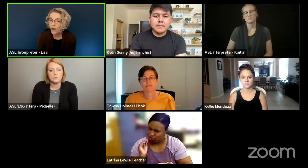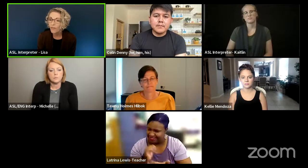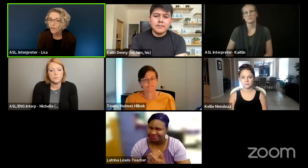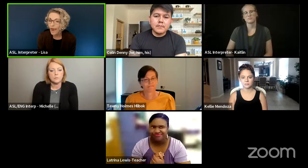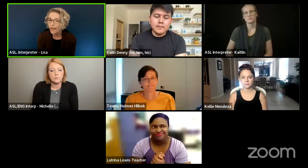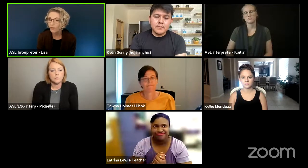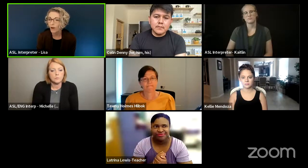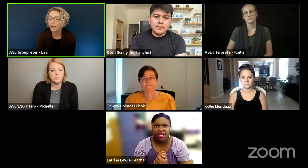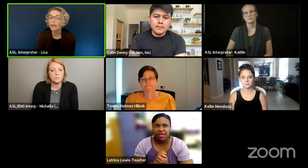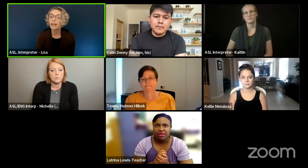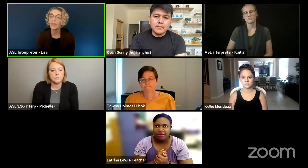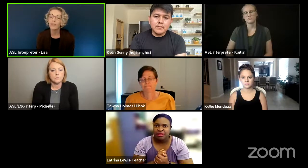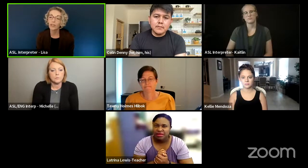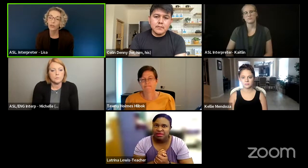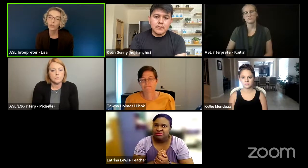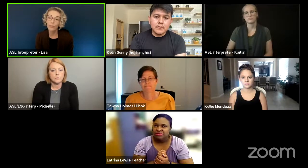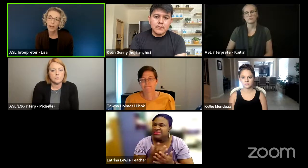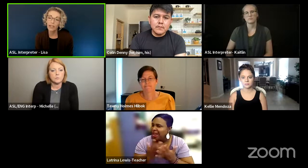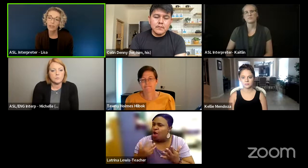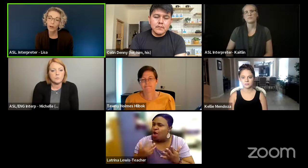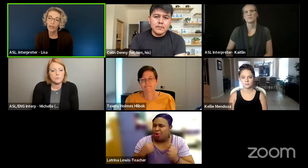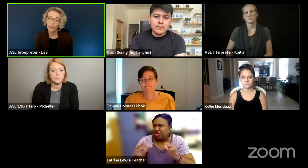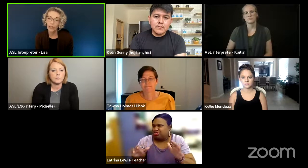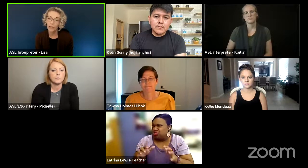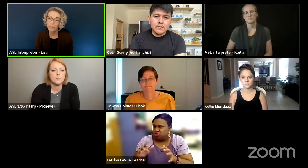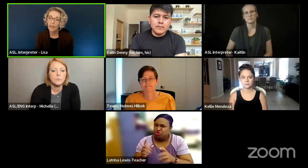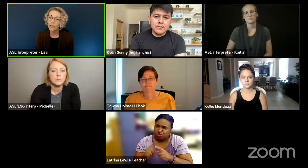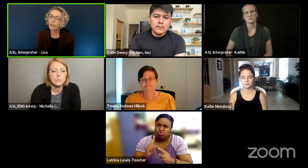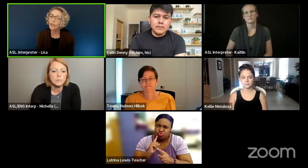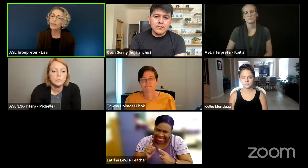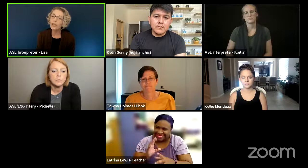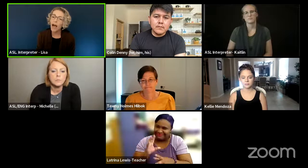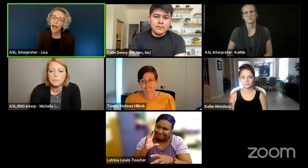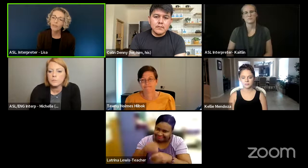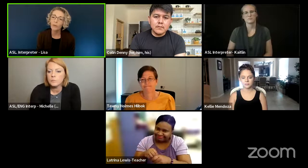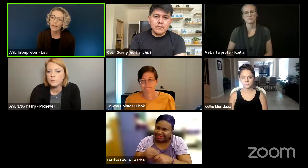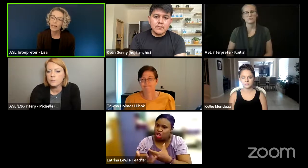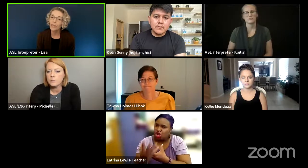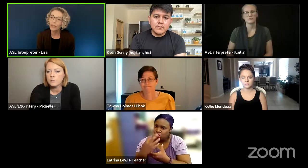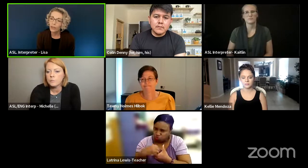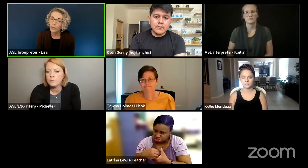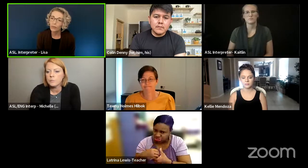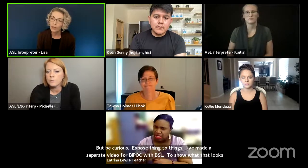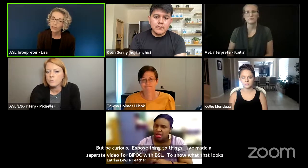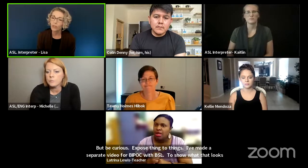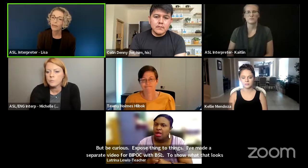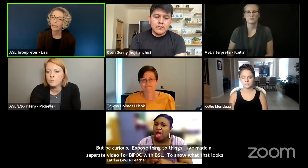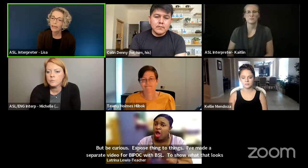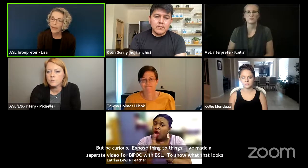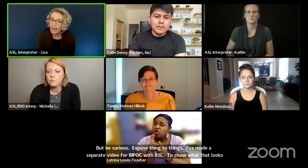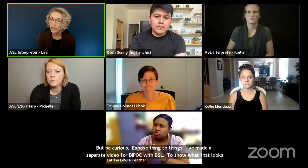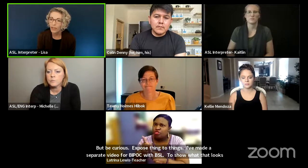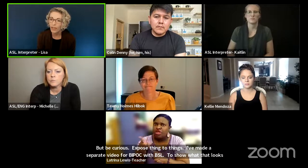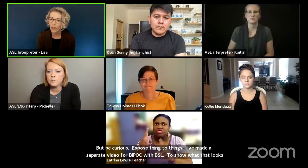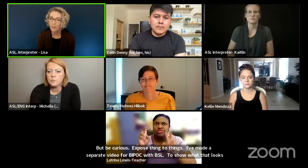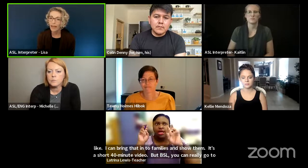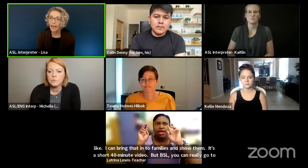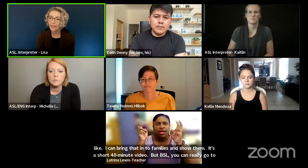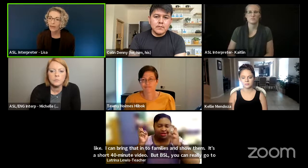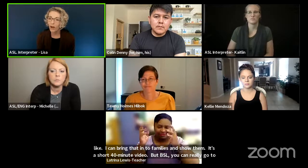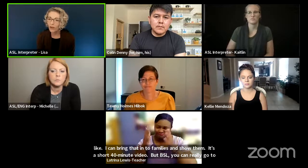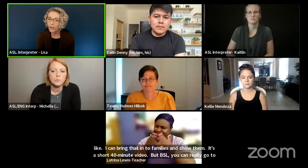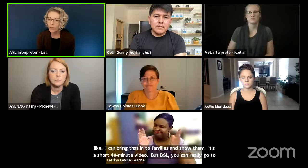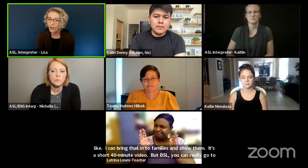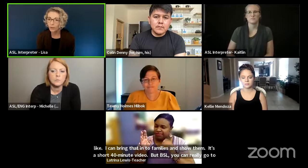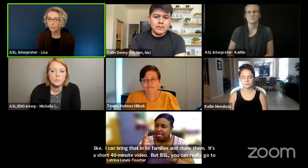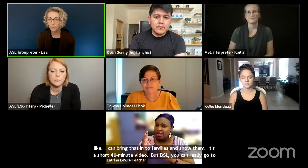some fun facts from it that the students might enjoy learning. So there's a lot that we can do really to engage them.